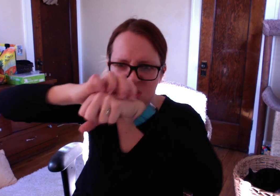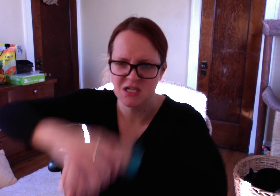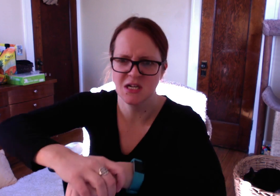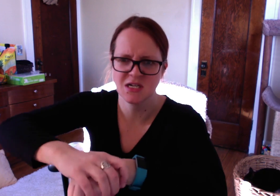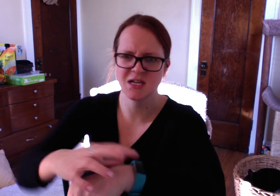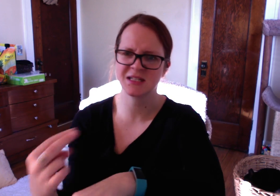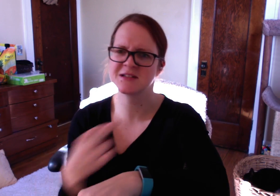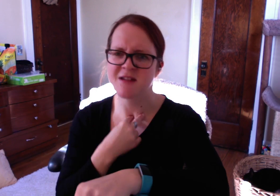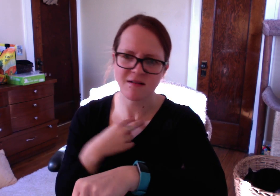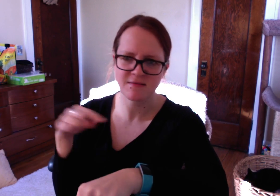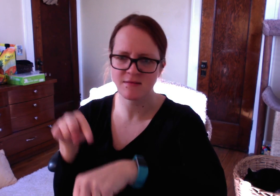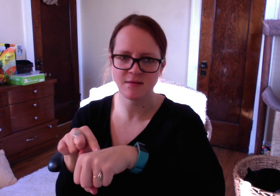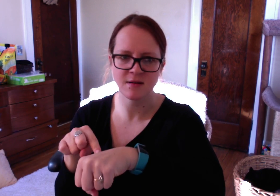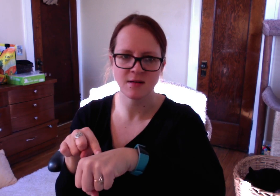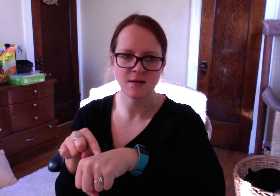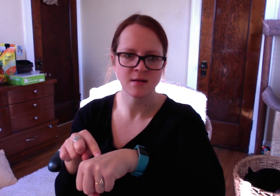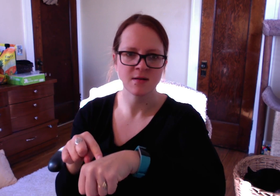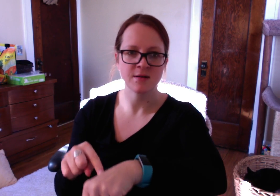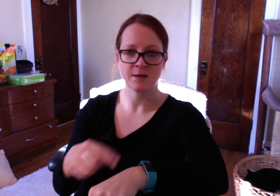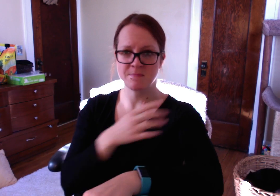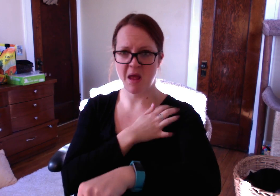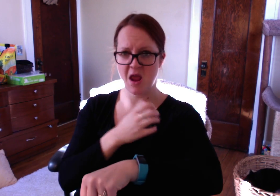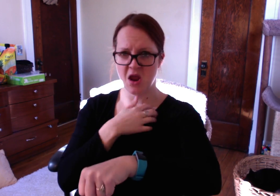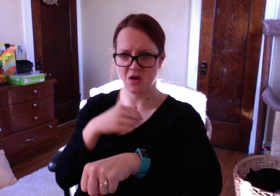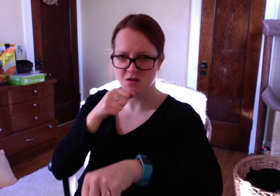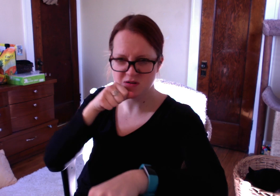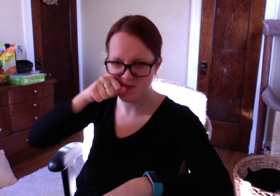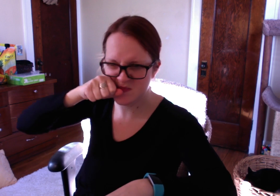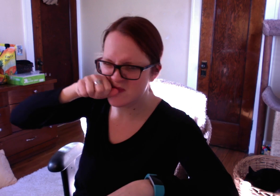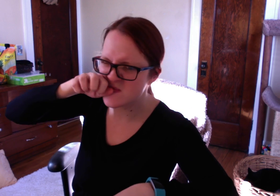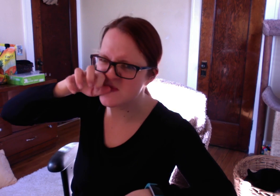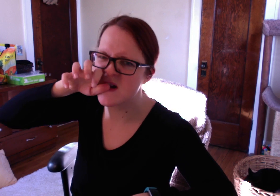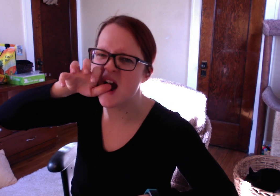Bear leaned over and opened his huge mouth.